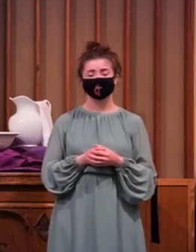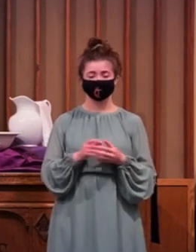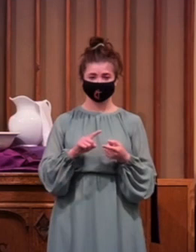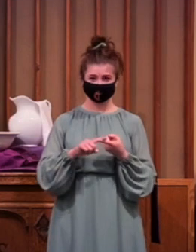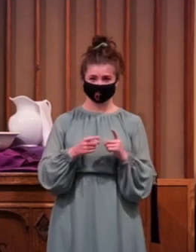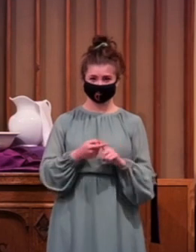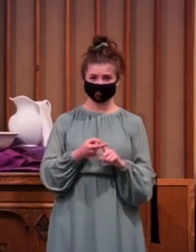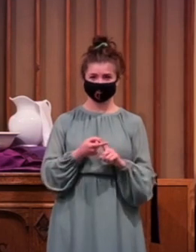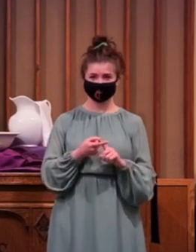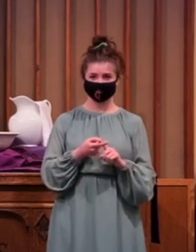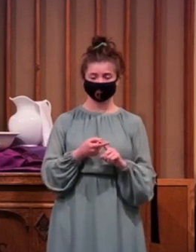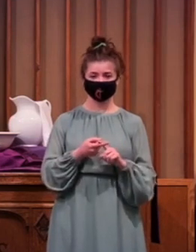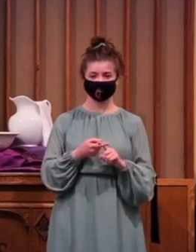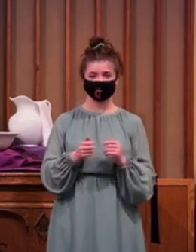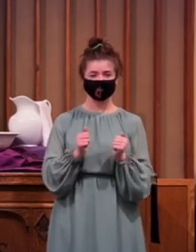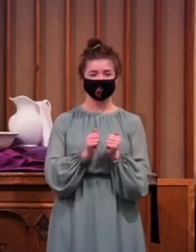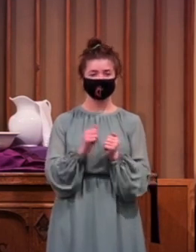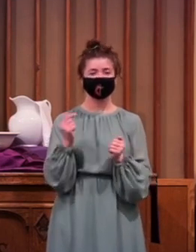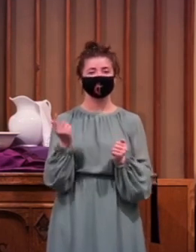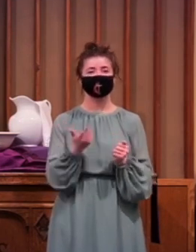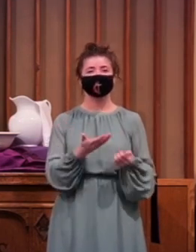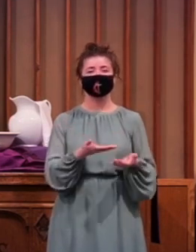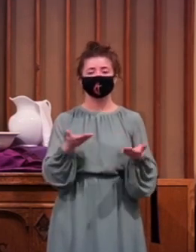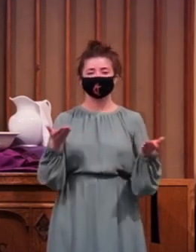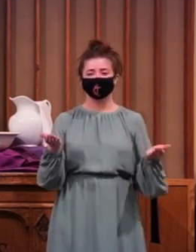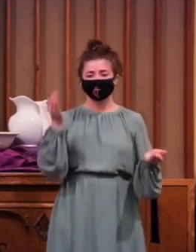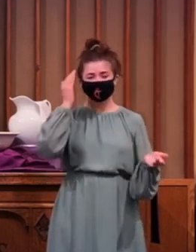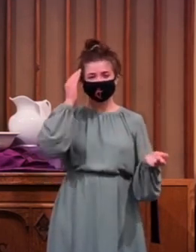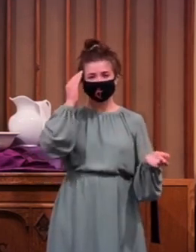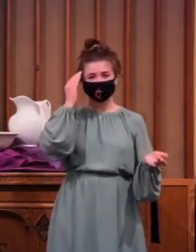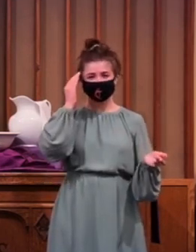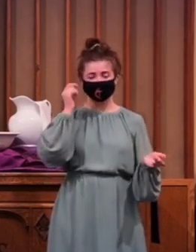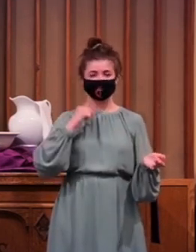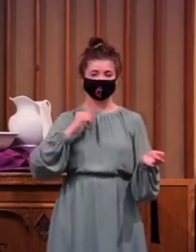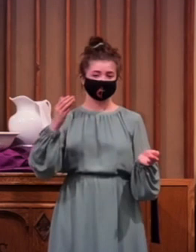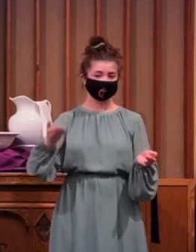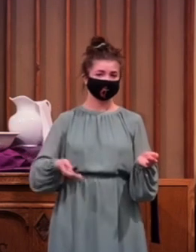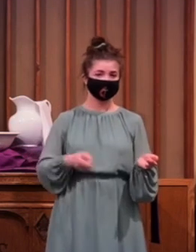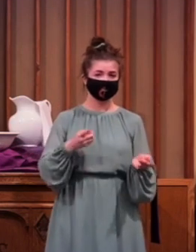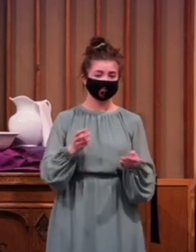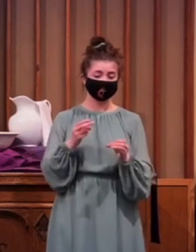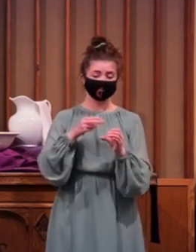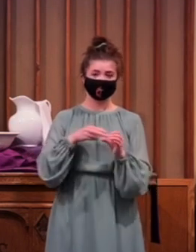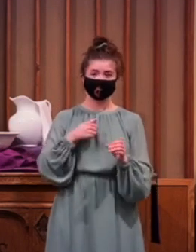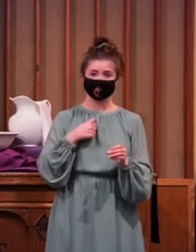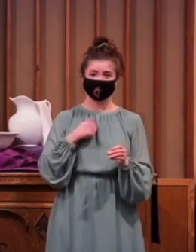Friends, with all this in mind, I invite you to join me in our opening